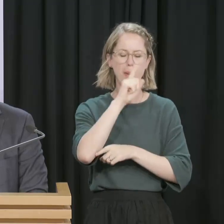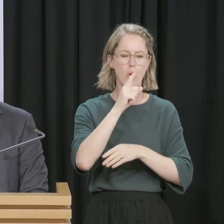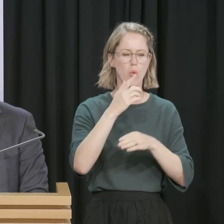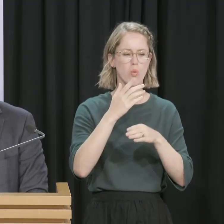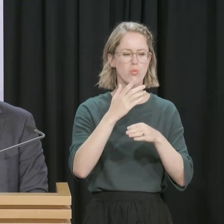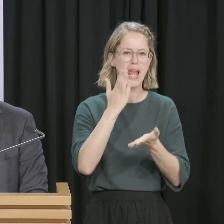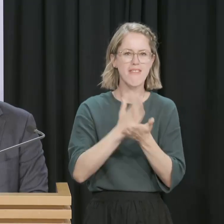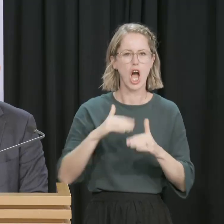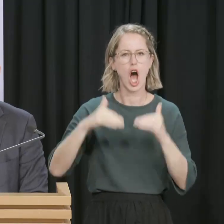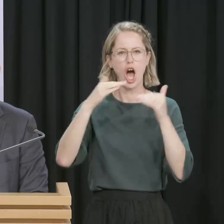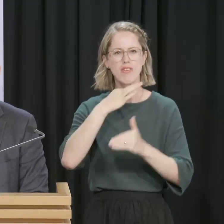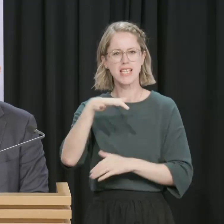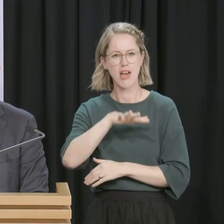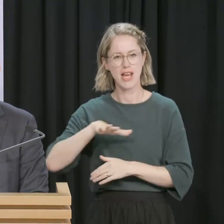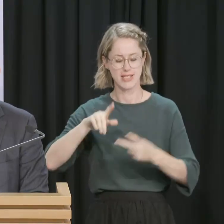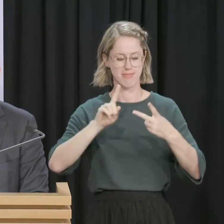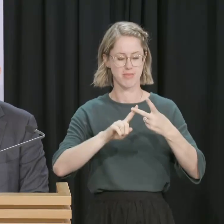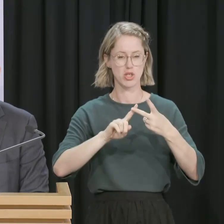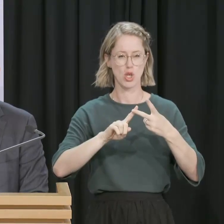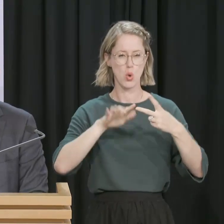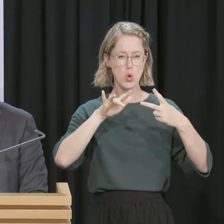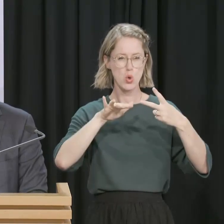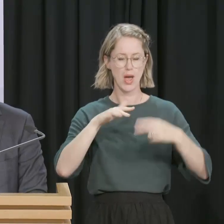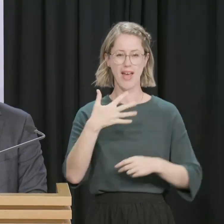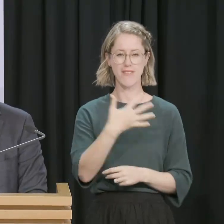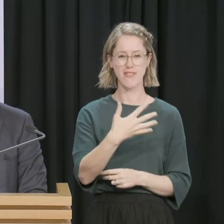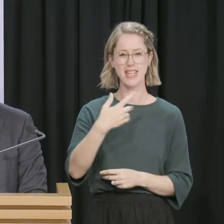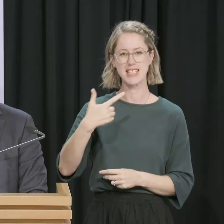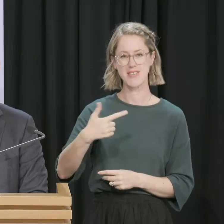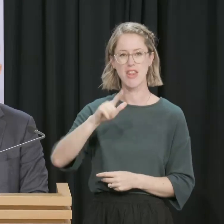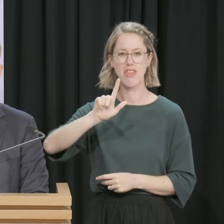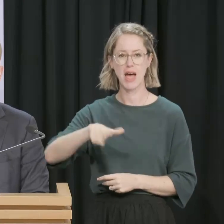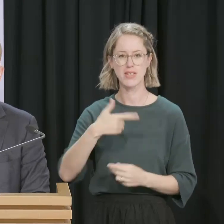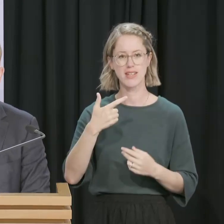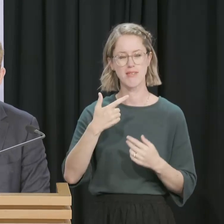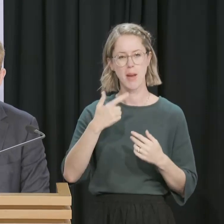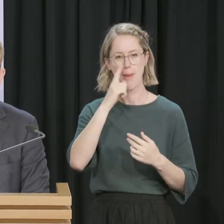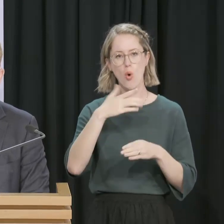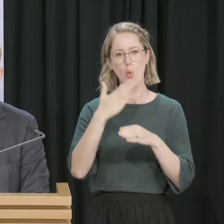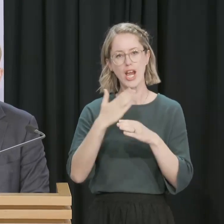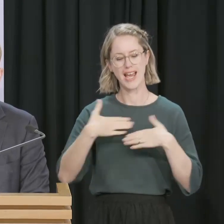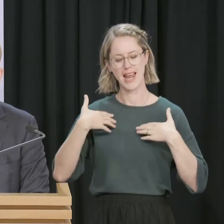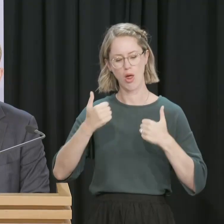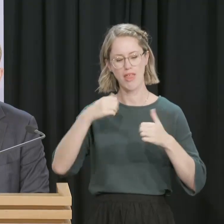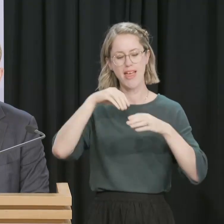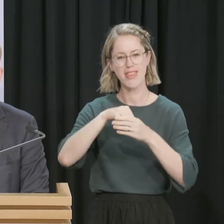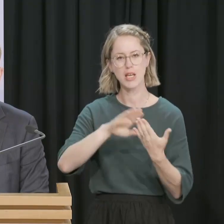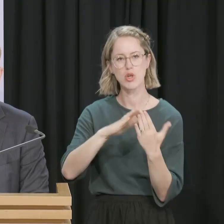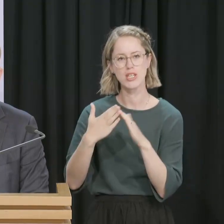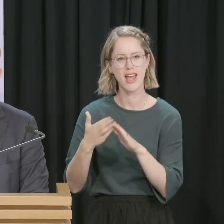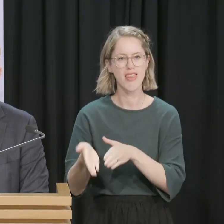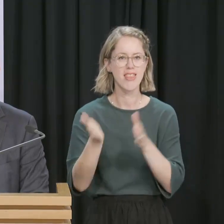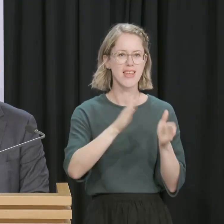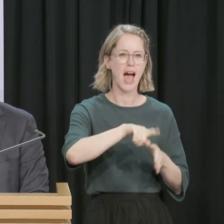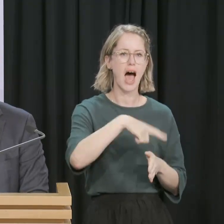settings, starting with 57,000 healthcare workers on the community front lines, and then moving through healthcare